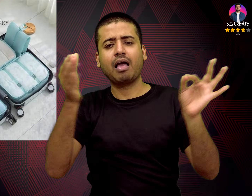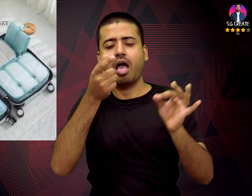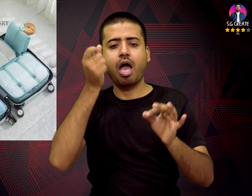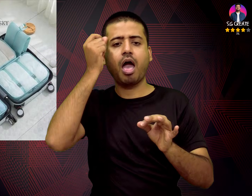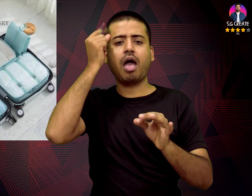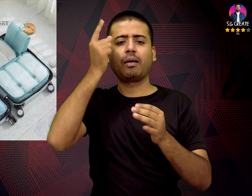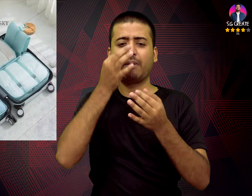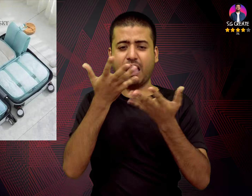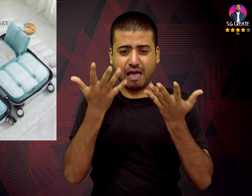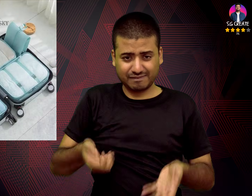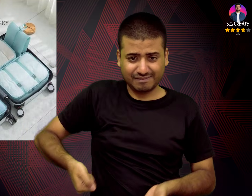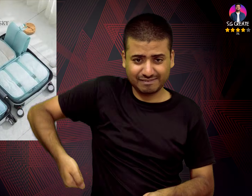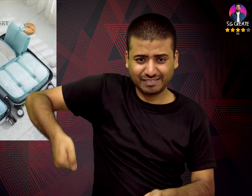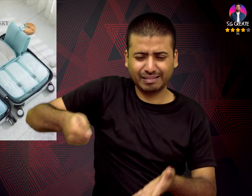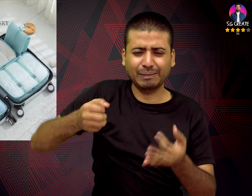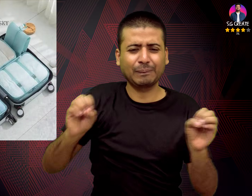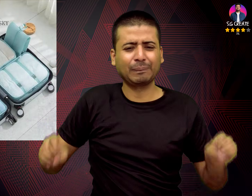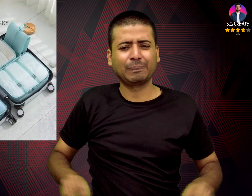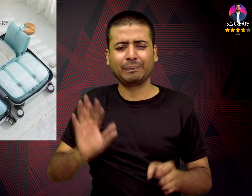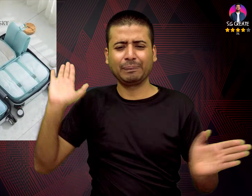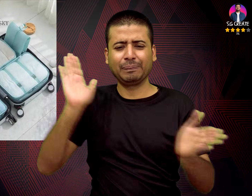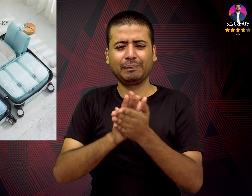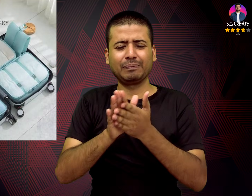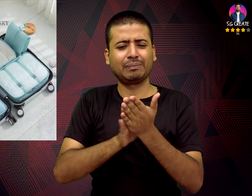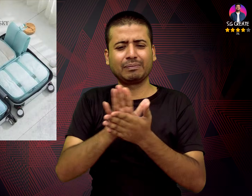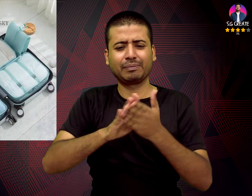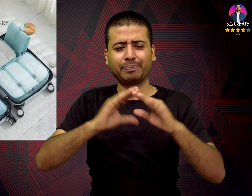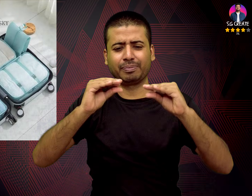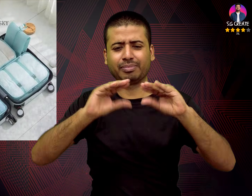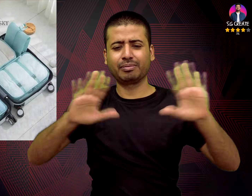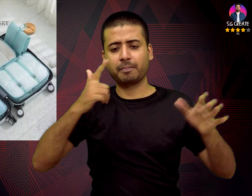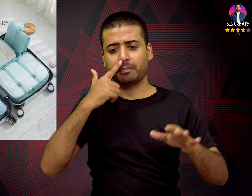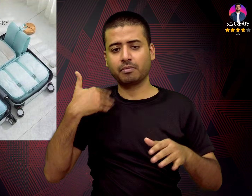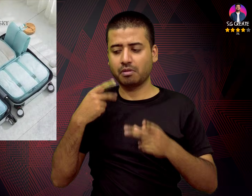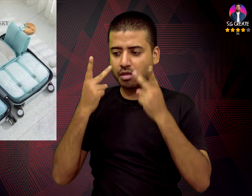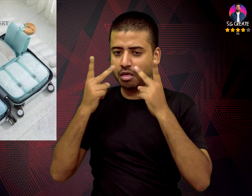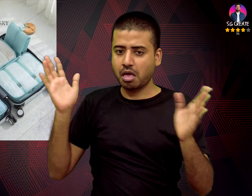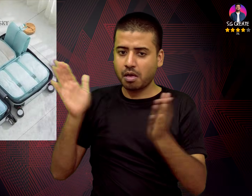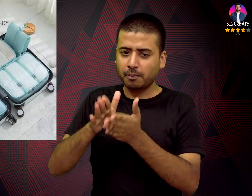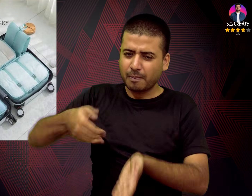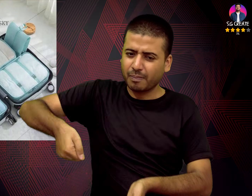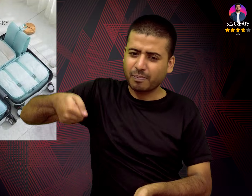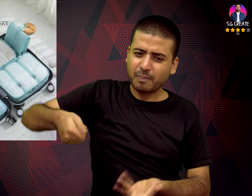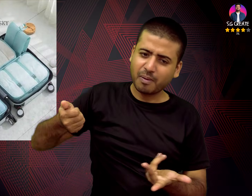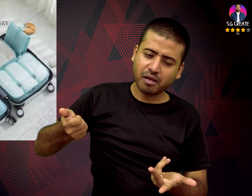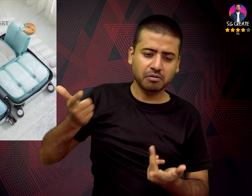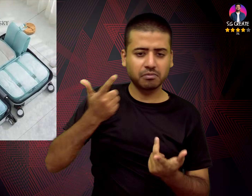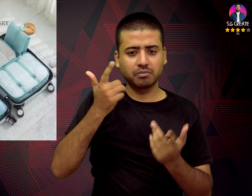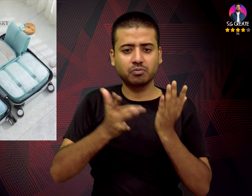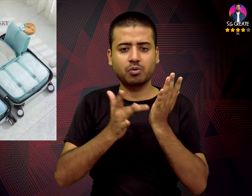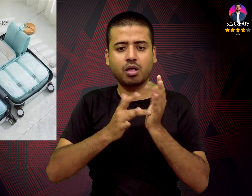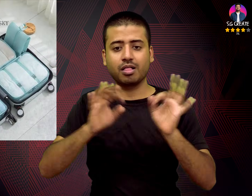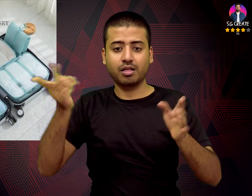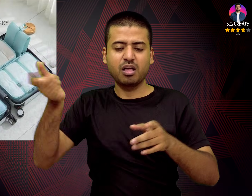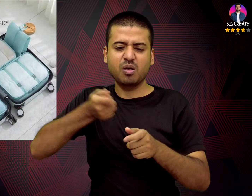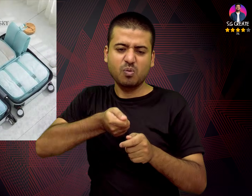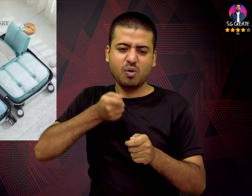pump with you so you can pack up for the return trip. Roll, don't fold. Rolling clothes before placing them in the vacuum bag